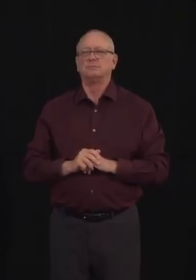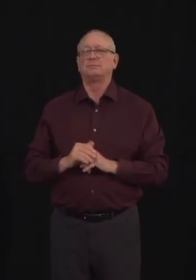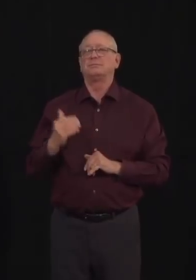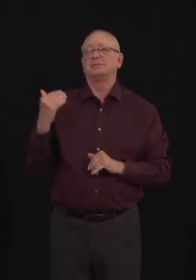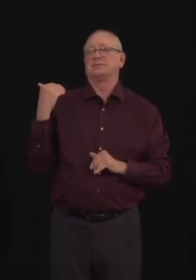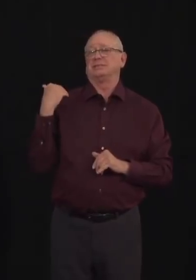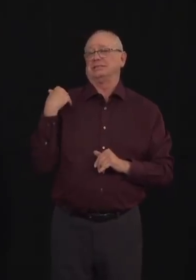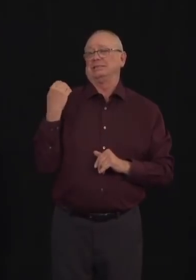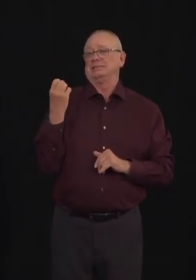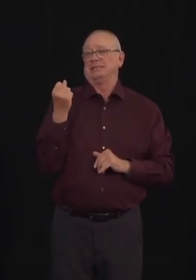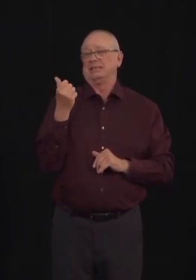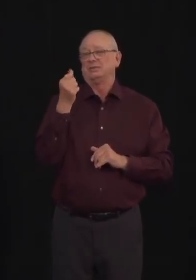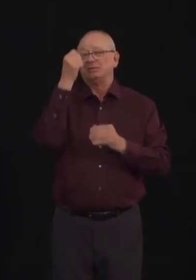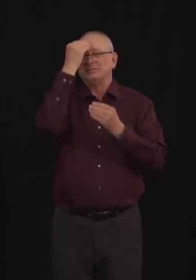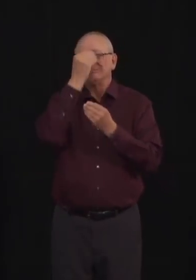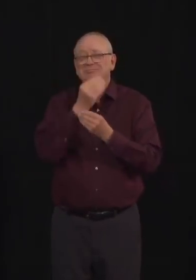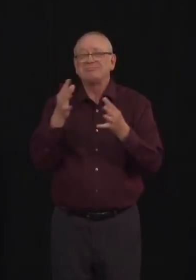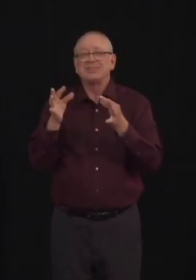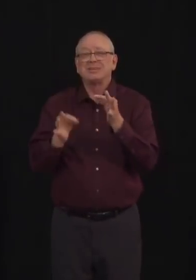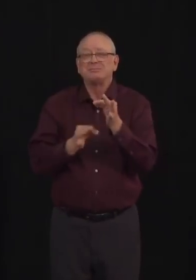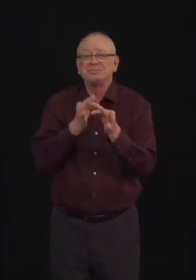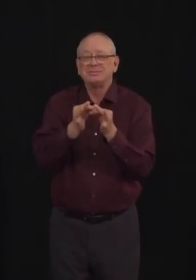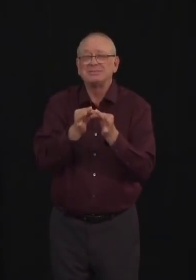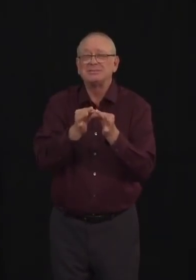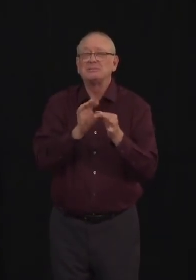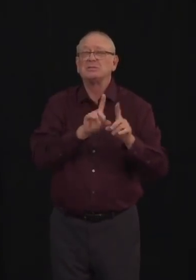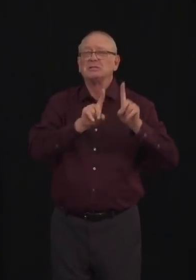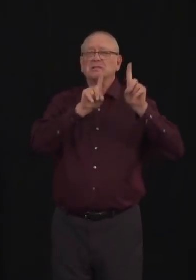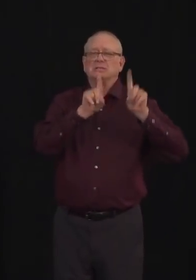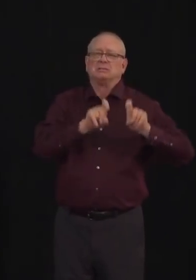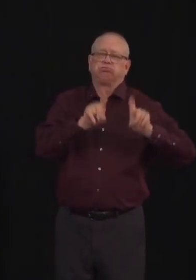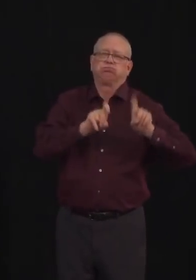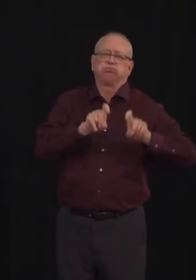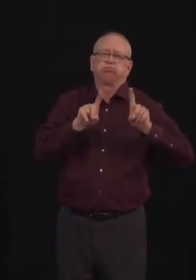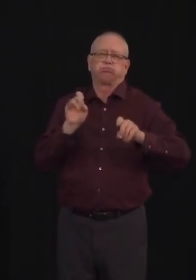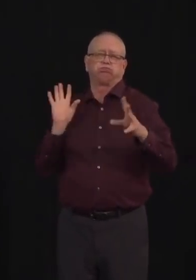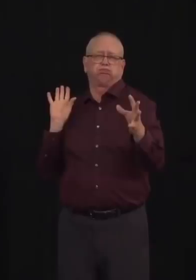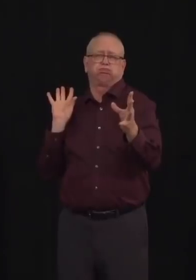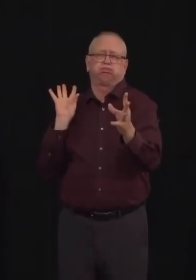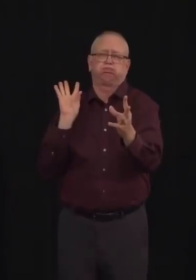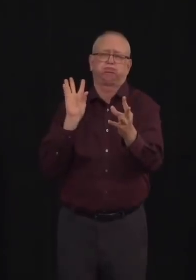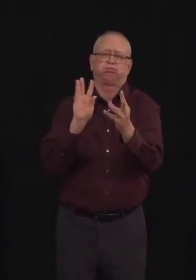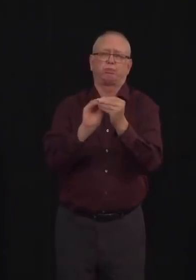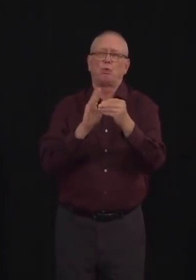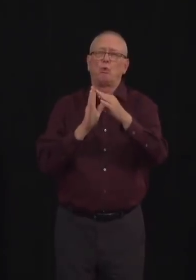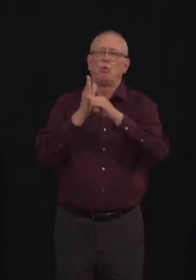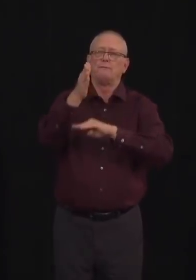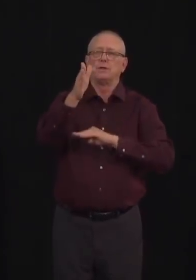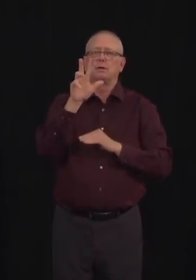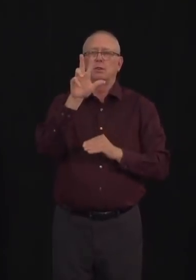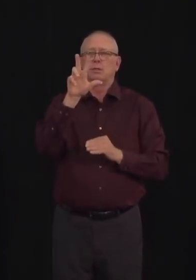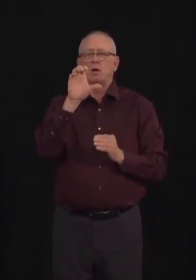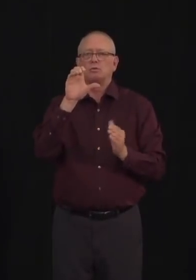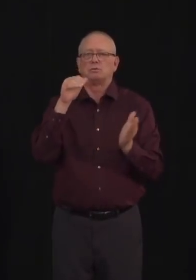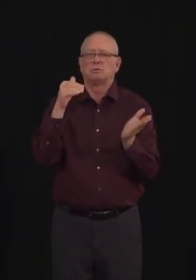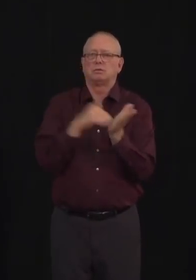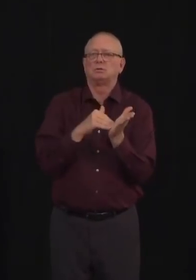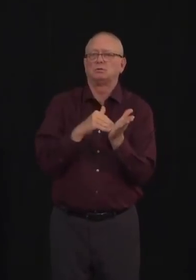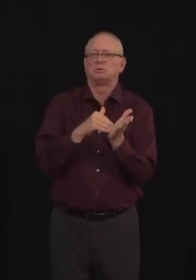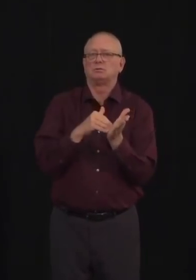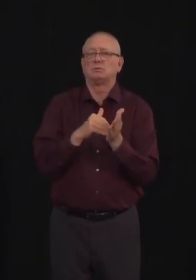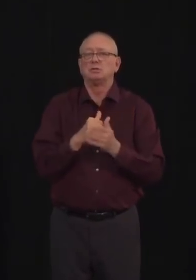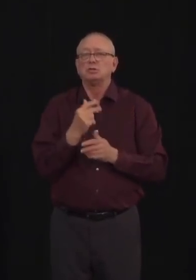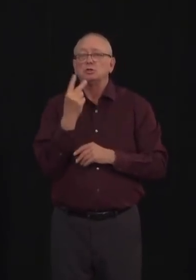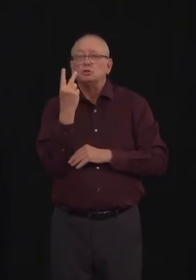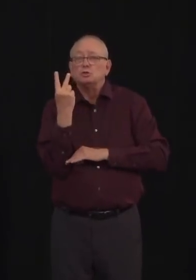now surpassed the 300,000 mark for tests completed. Out of 11,025 new tests completed over